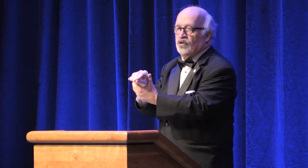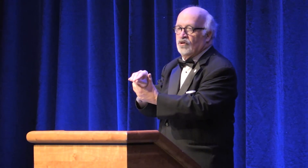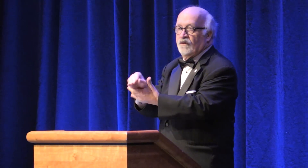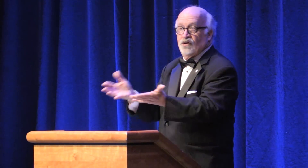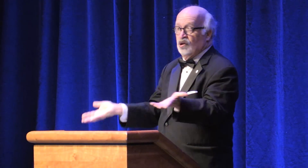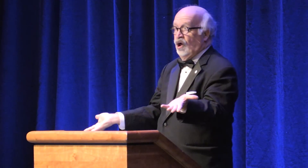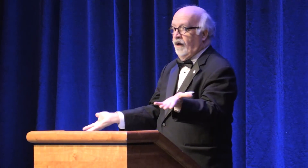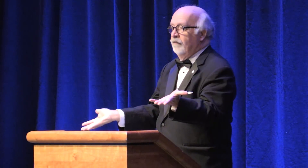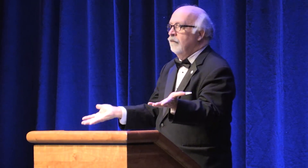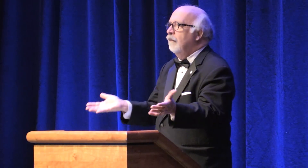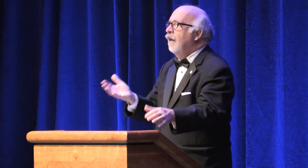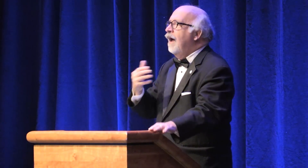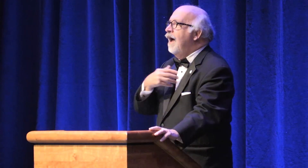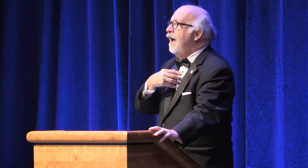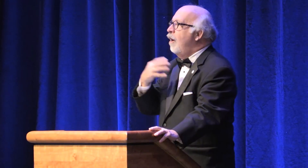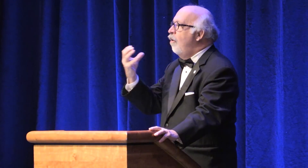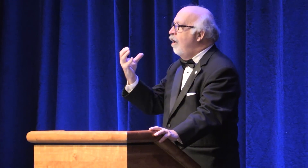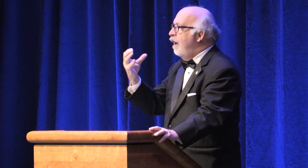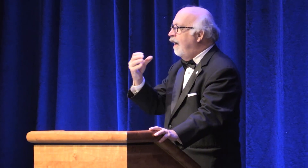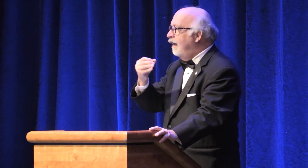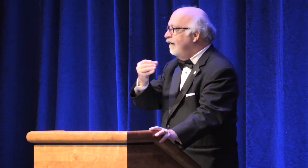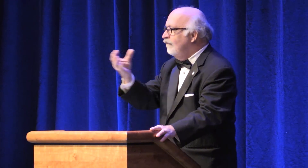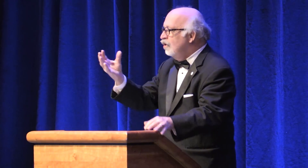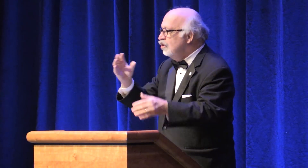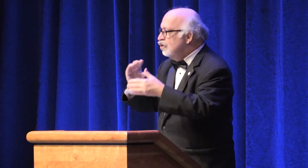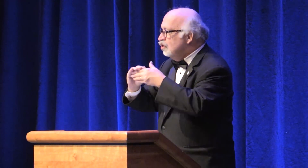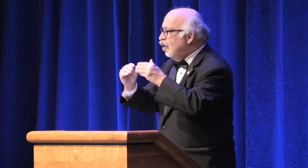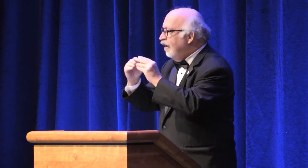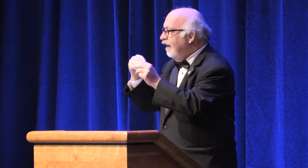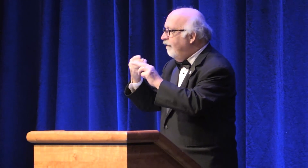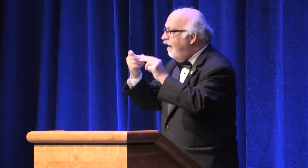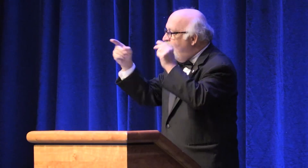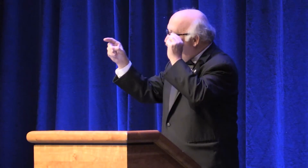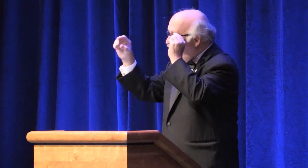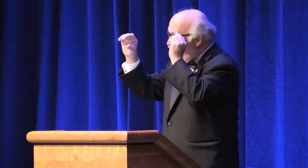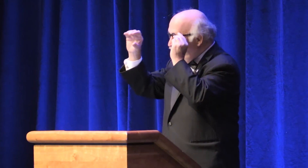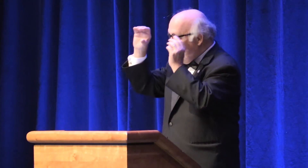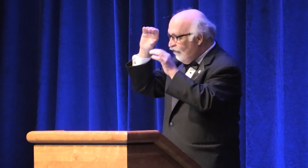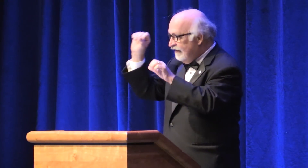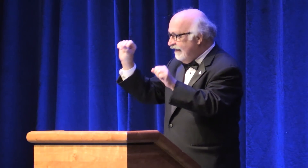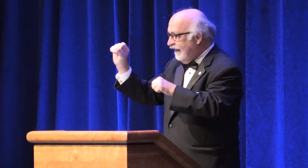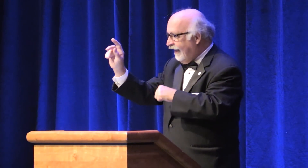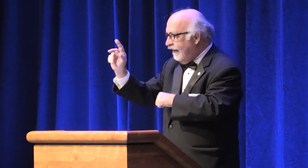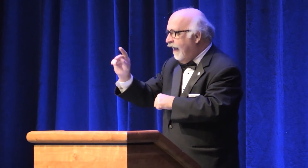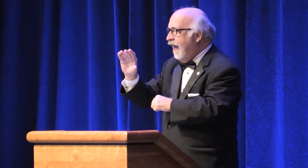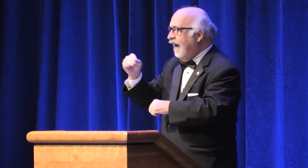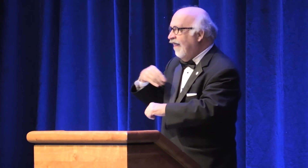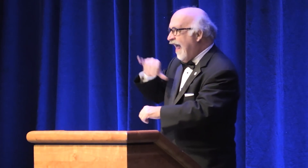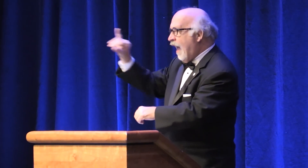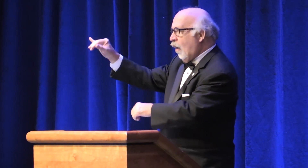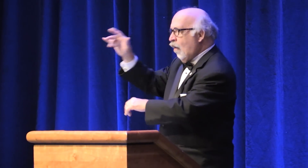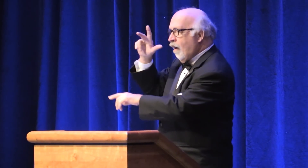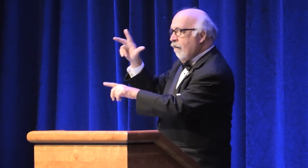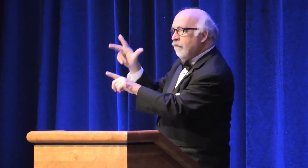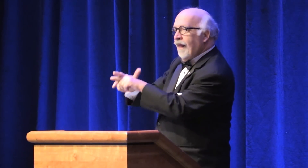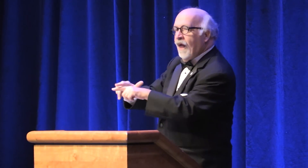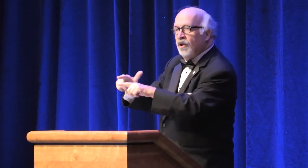time, they only had photographs to remember historical moments.